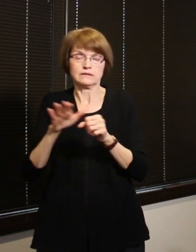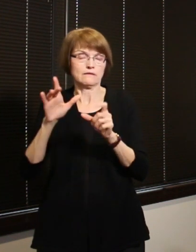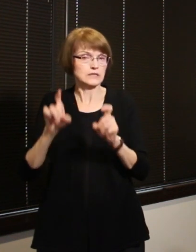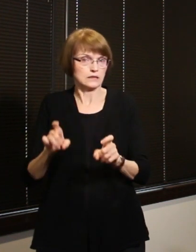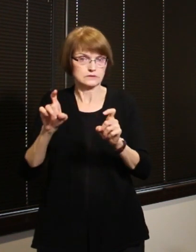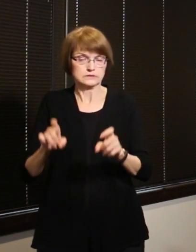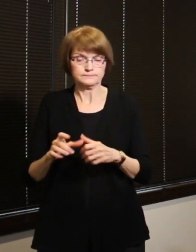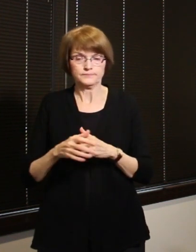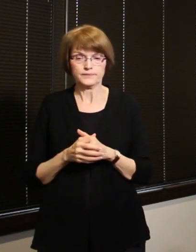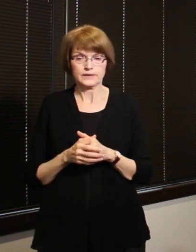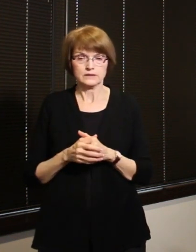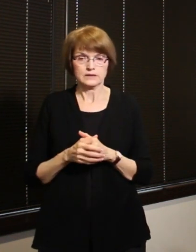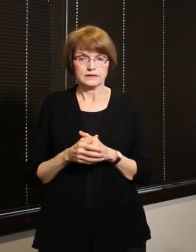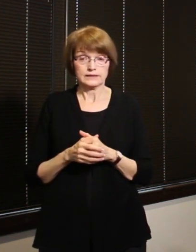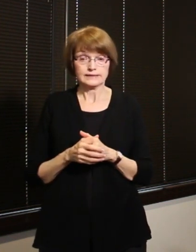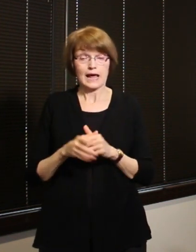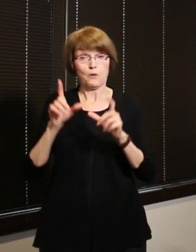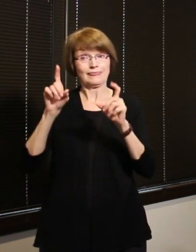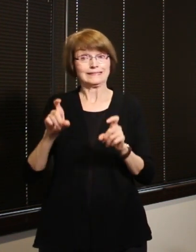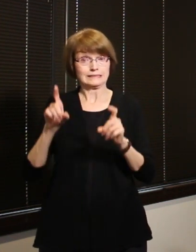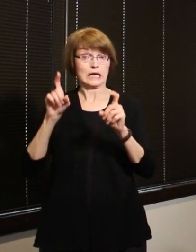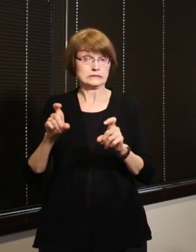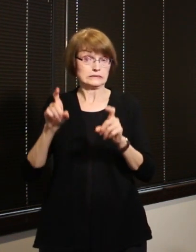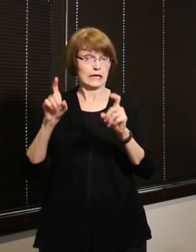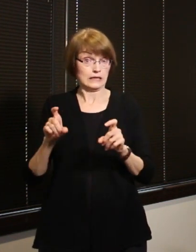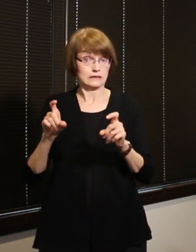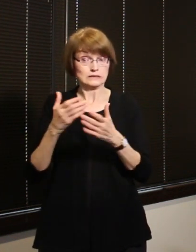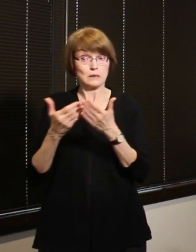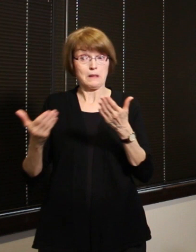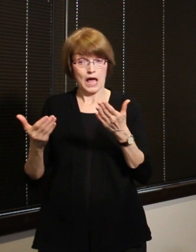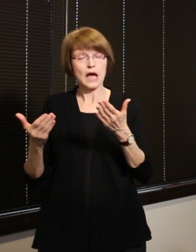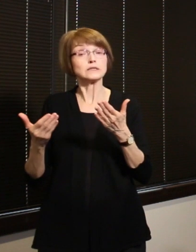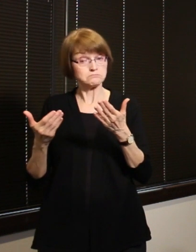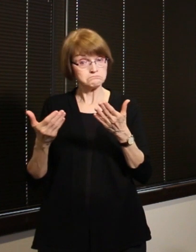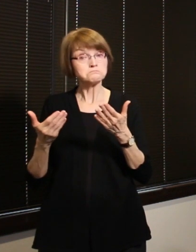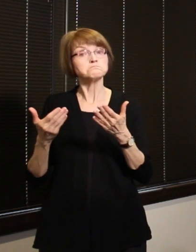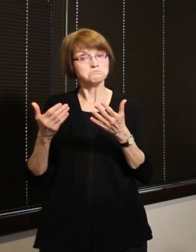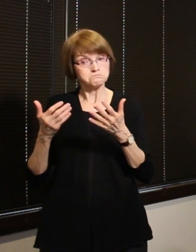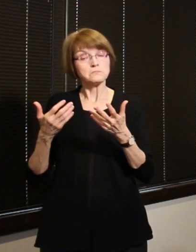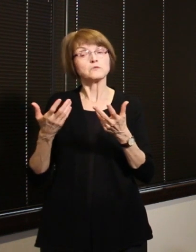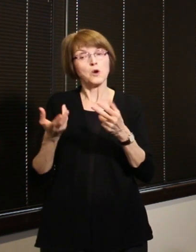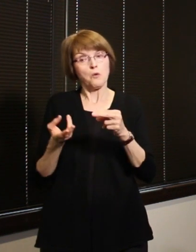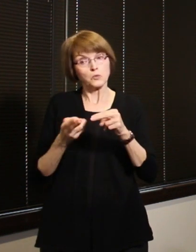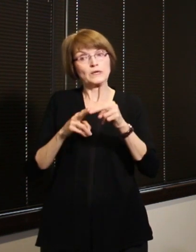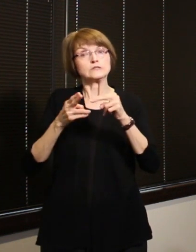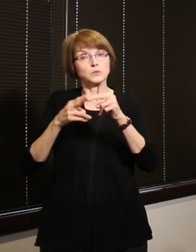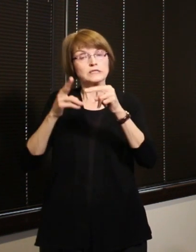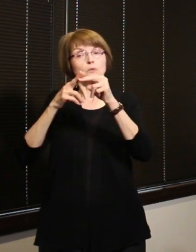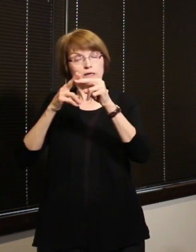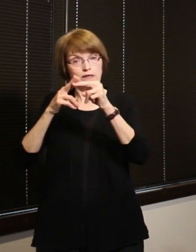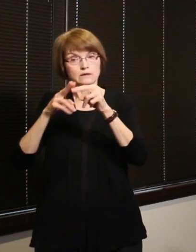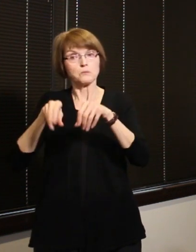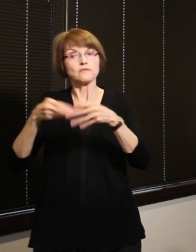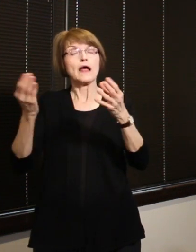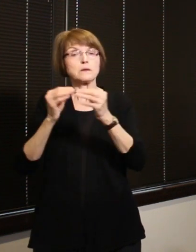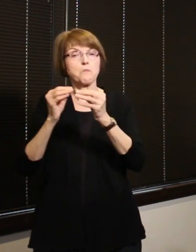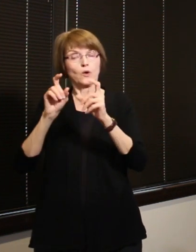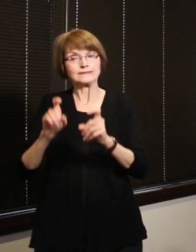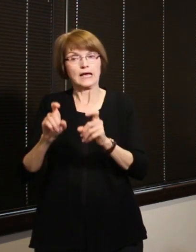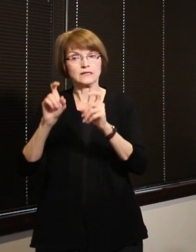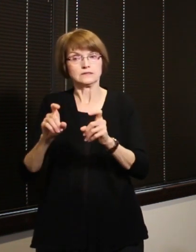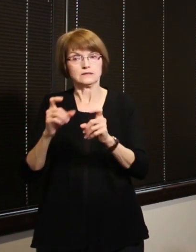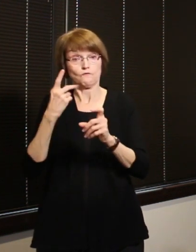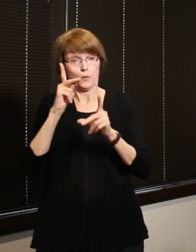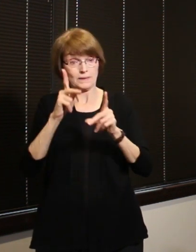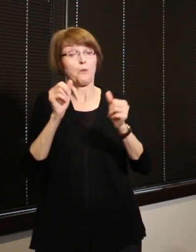Now the testing supplies have been increasing over time. And so we are doing more and more testing on